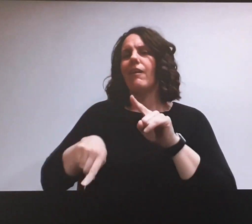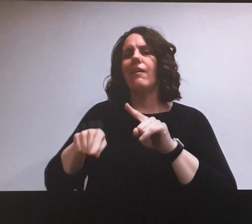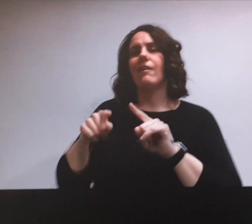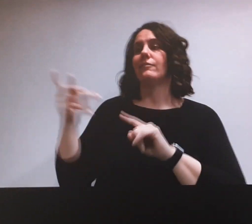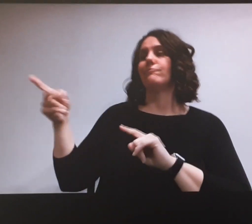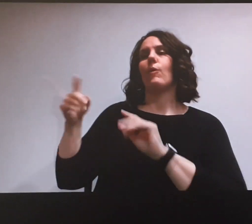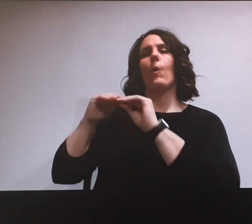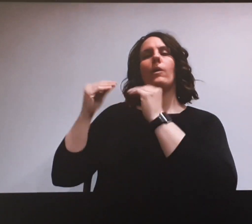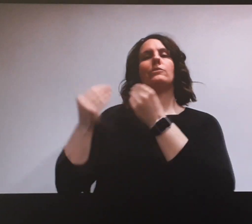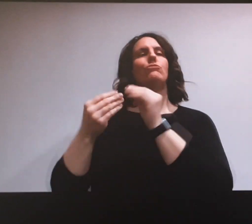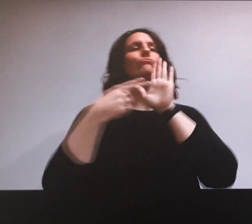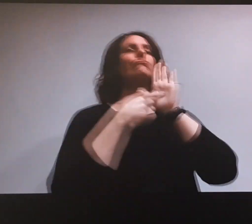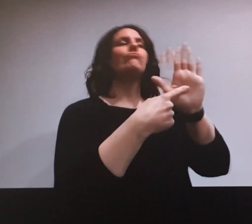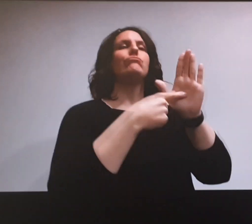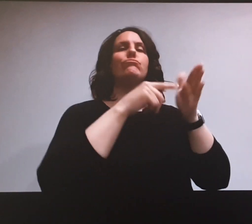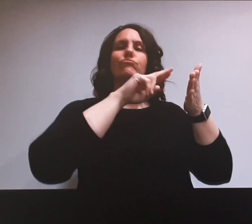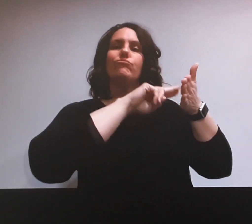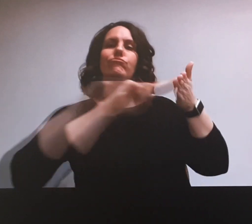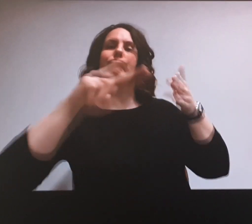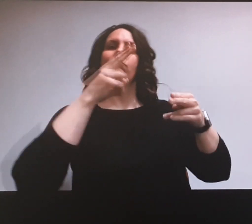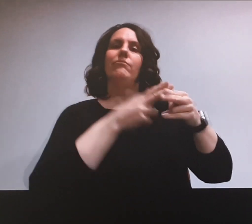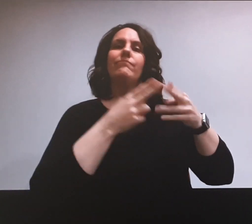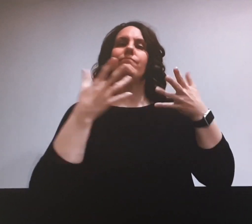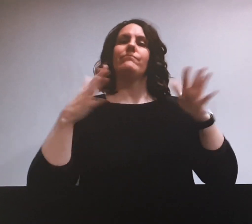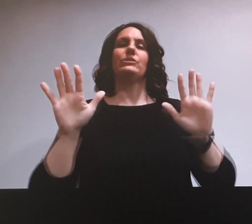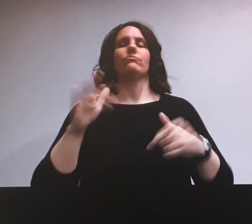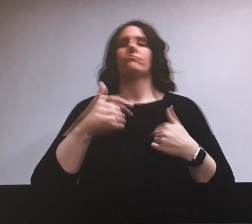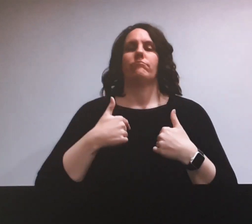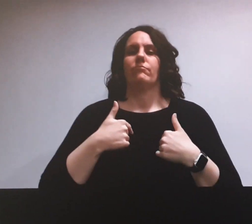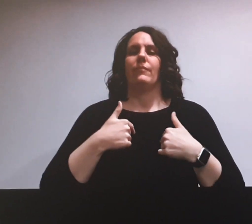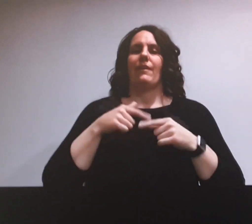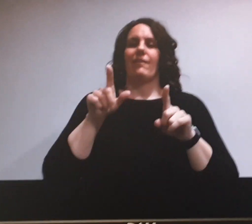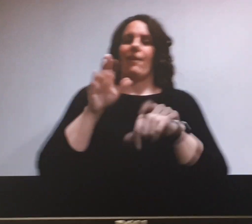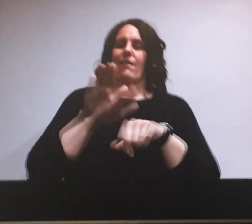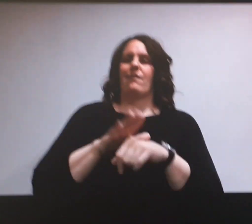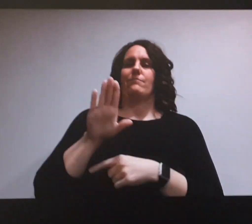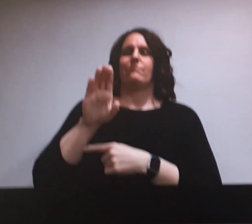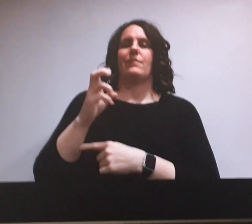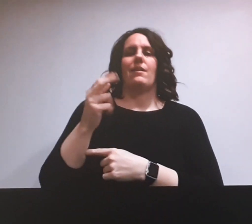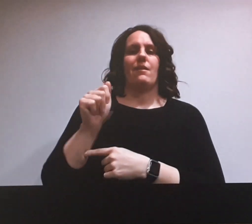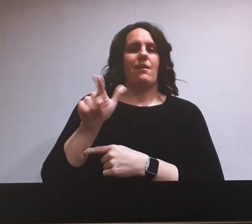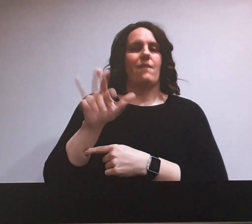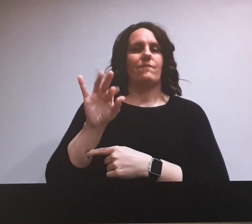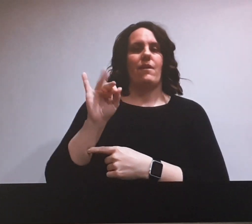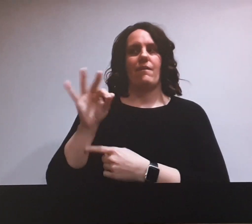state agency, but the organization cannot have their name on it.